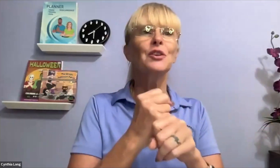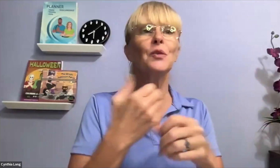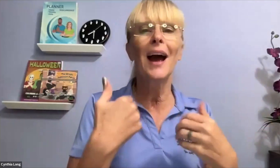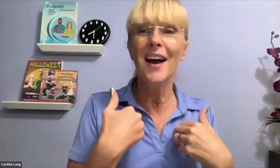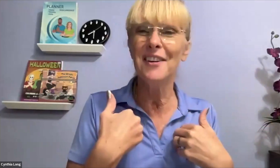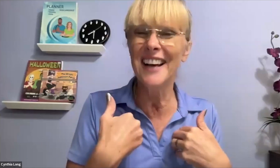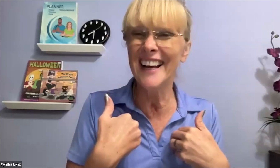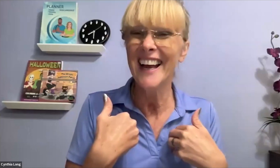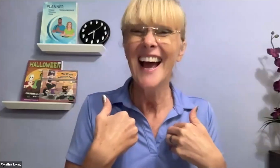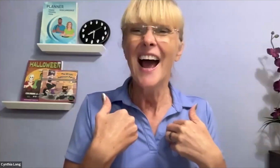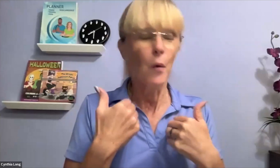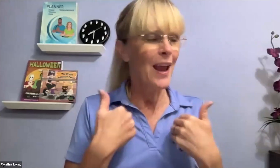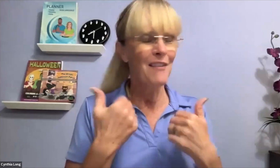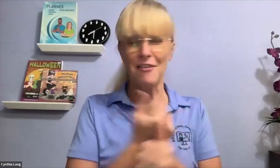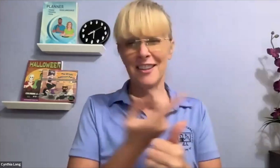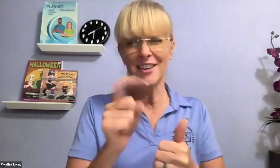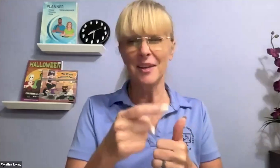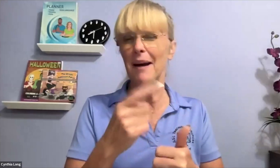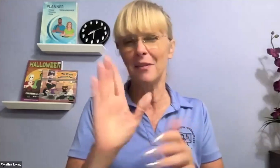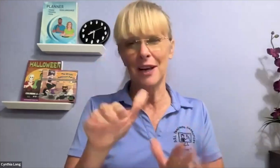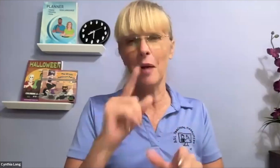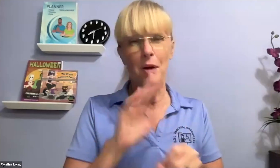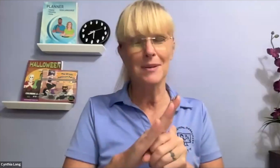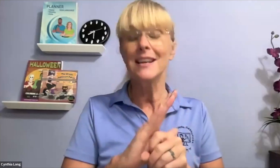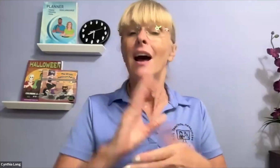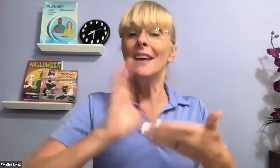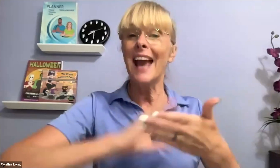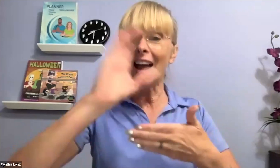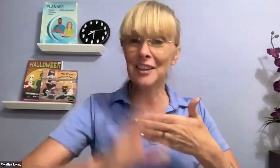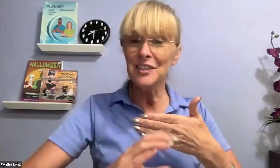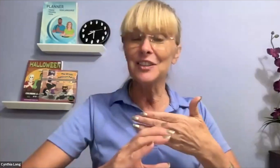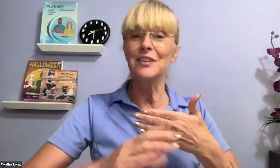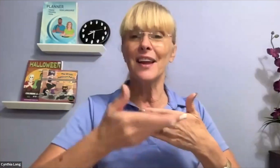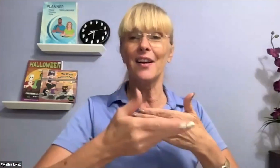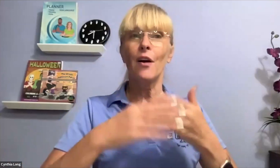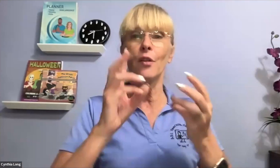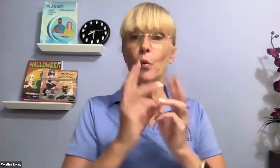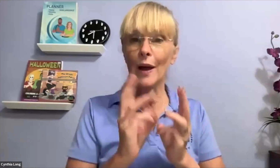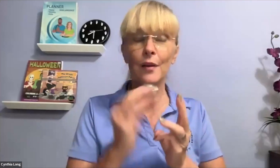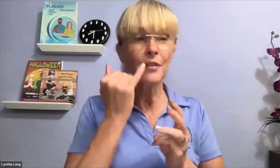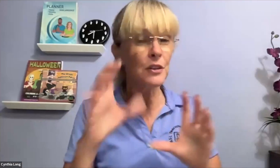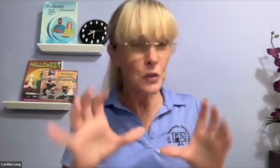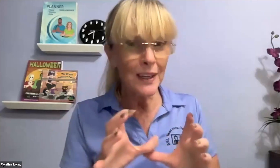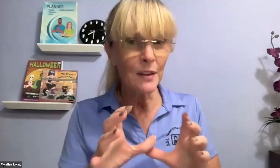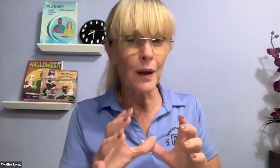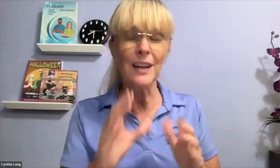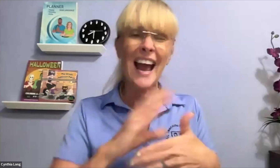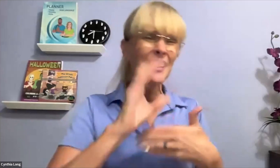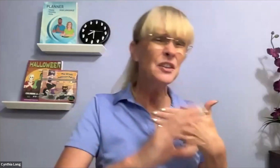you have, we have everything you need, by the way, I promise. The calendar there, or the weather, if you're doing the weather calendar, I